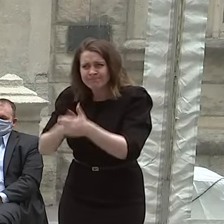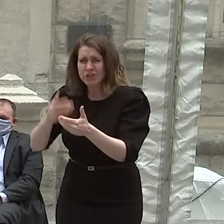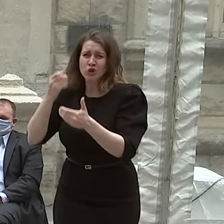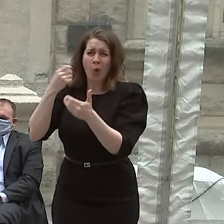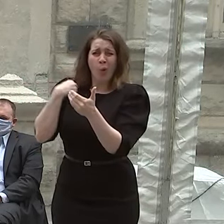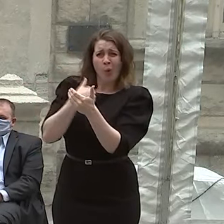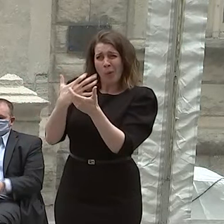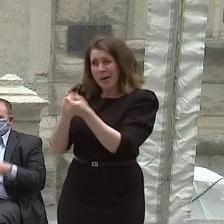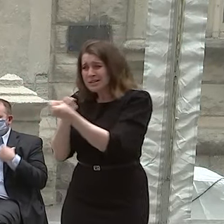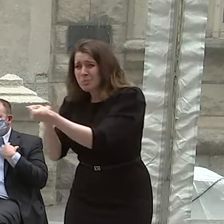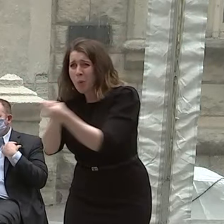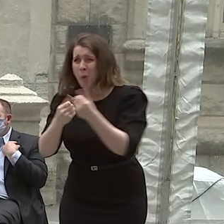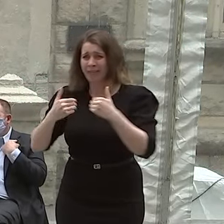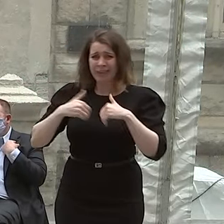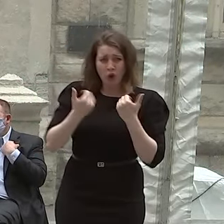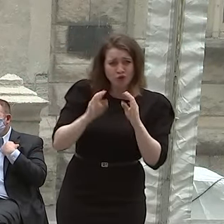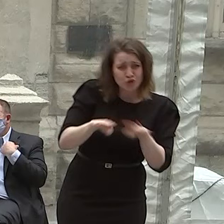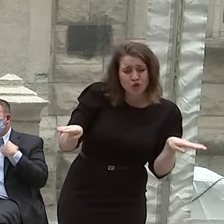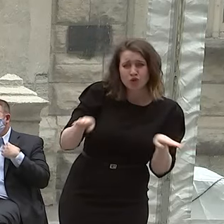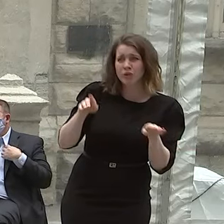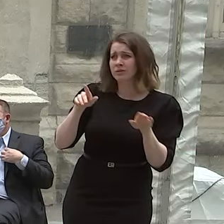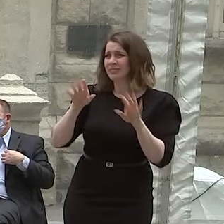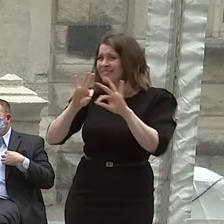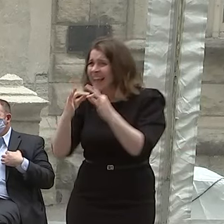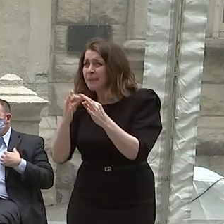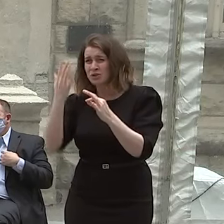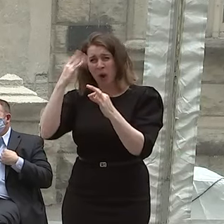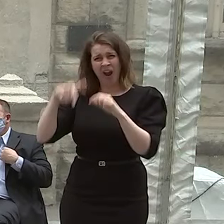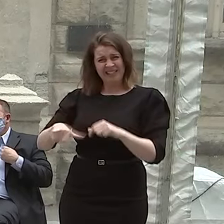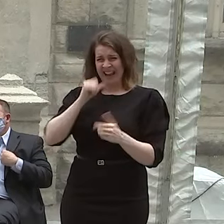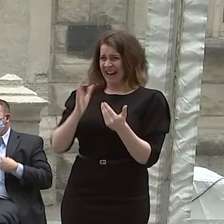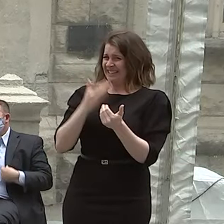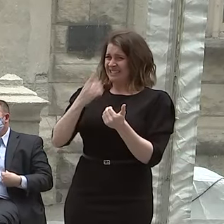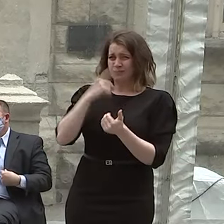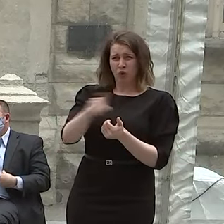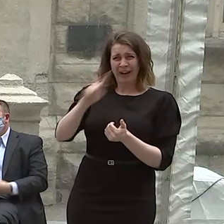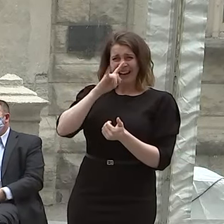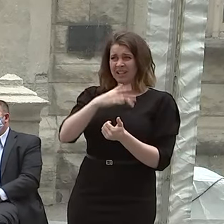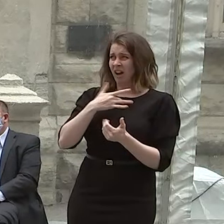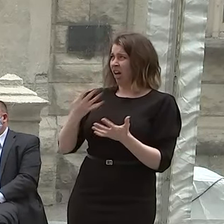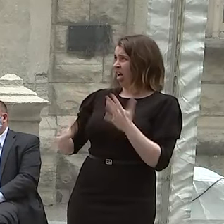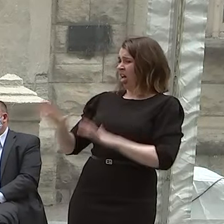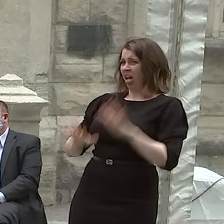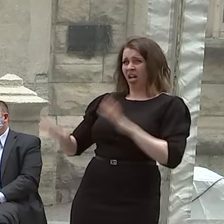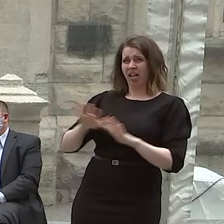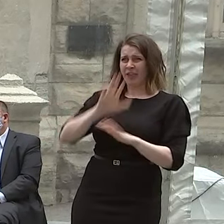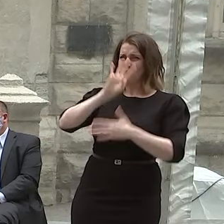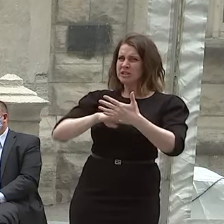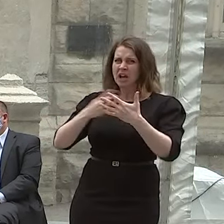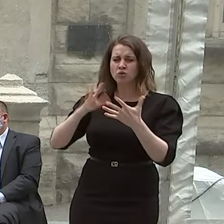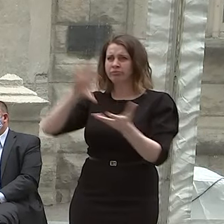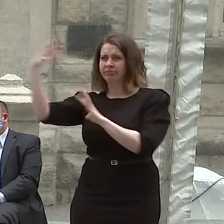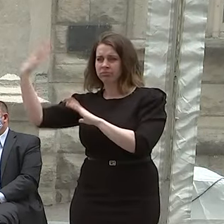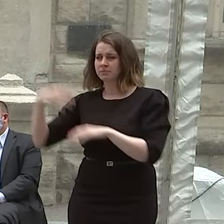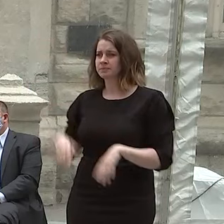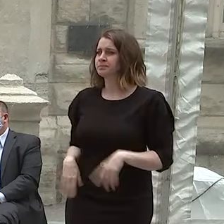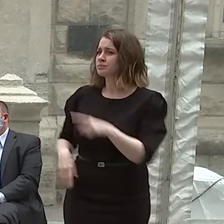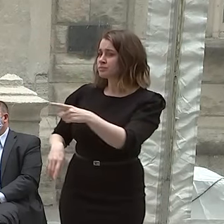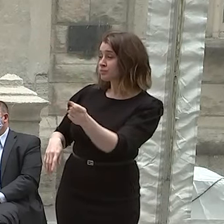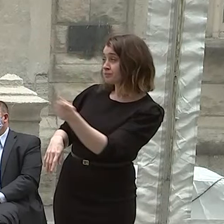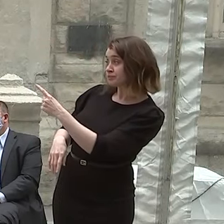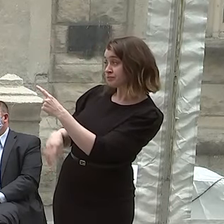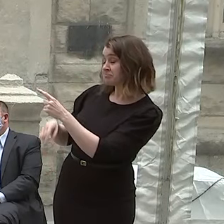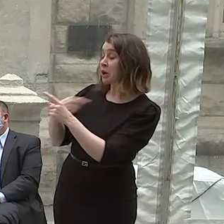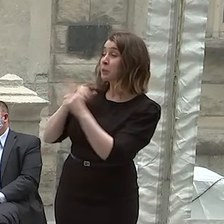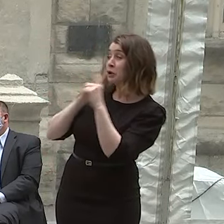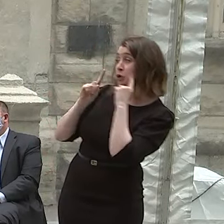support our young people in particular, because this is really, really difficult stuff on them. We've learned that part of the executive order from the governor will